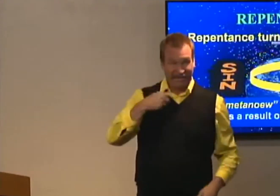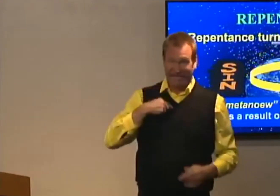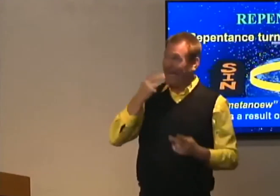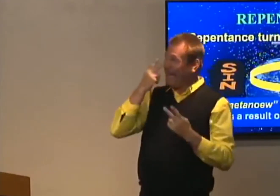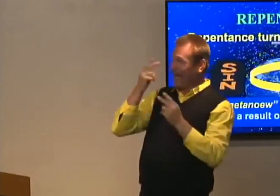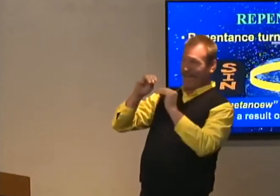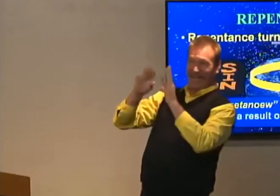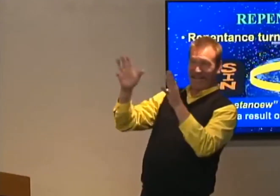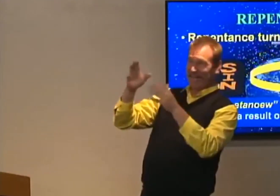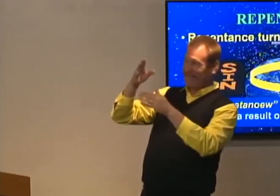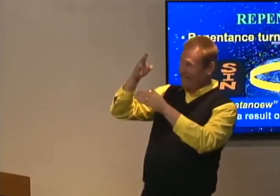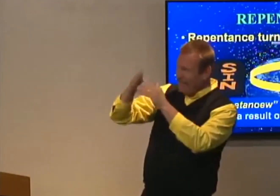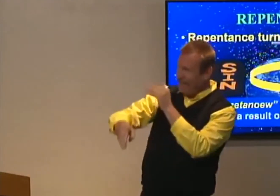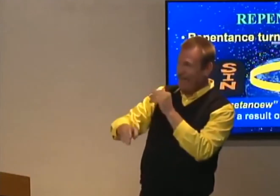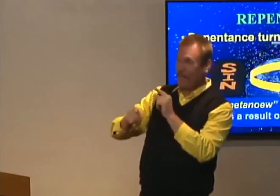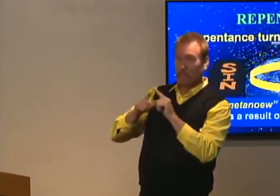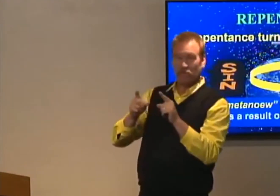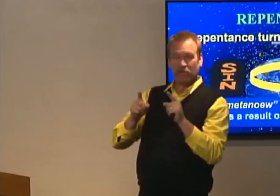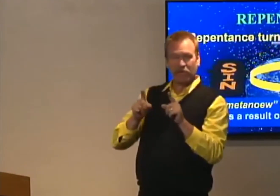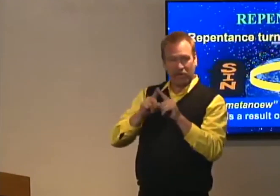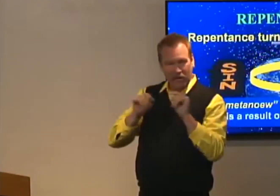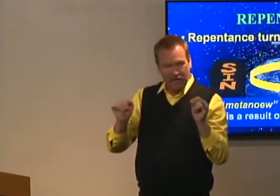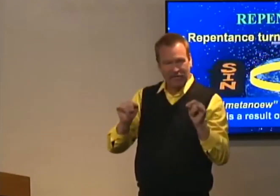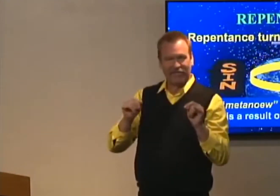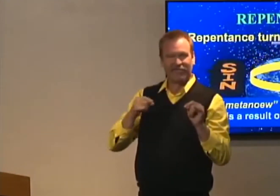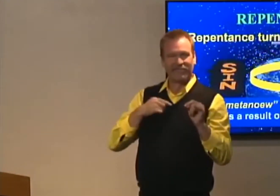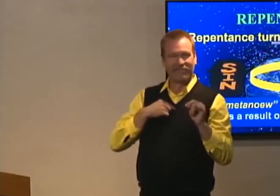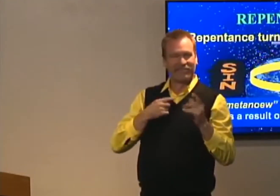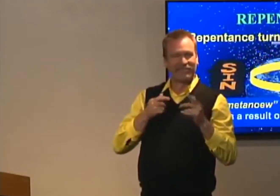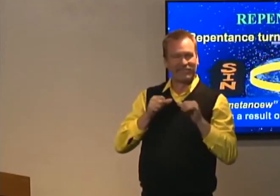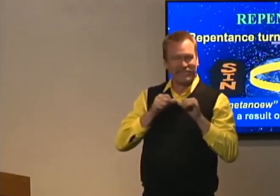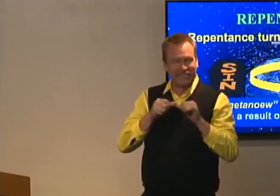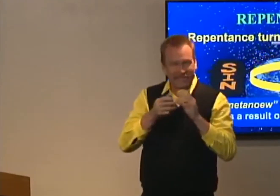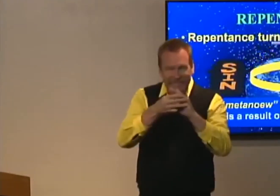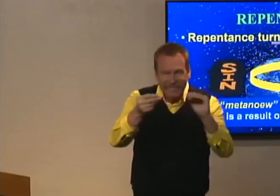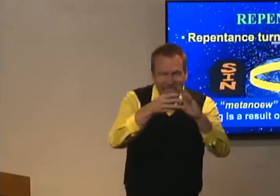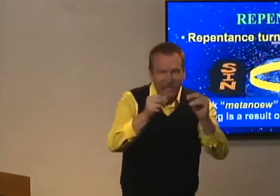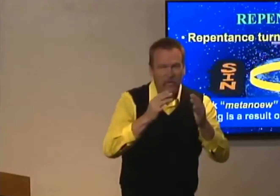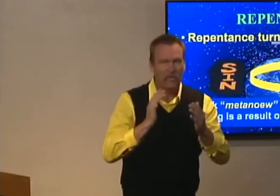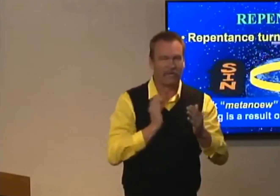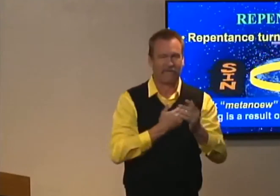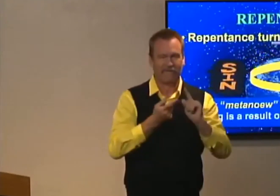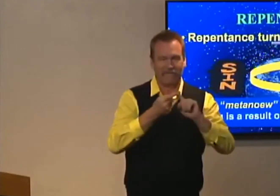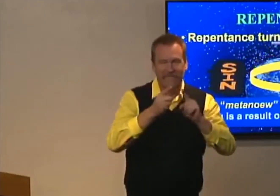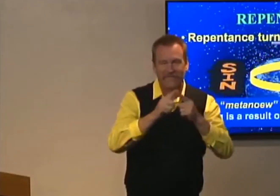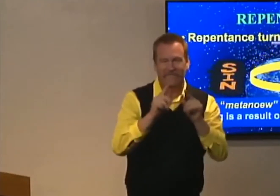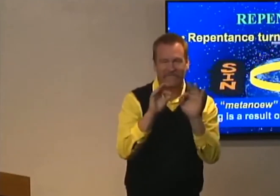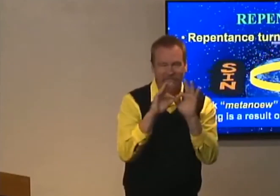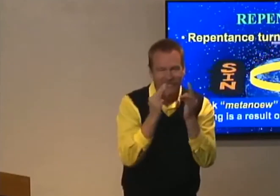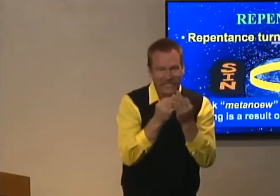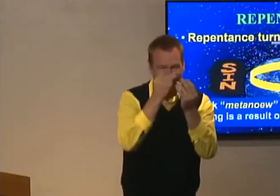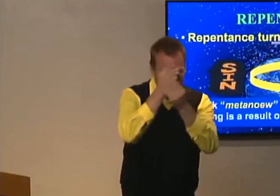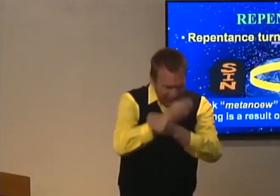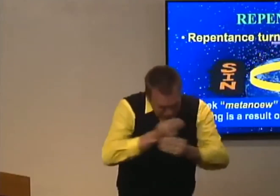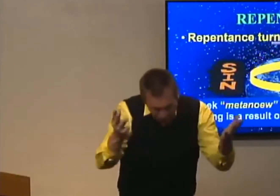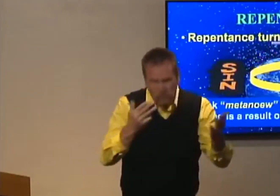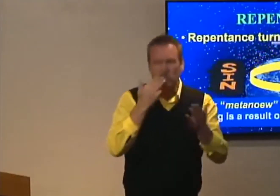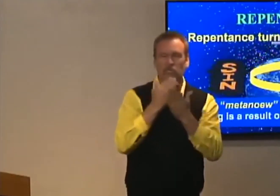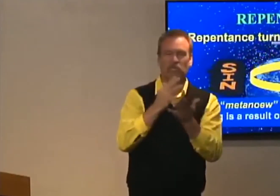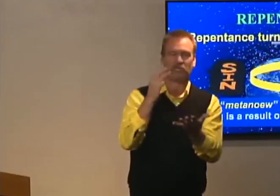Christ's coming is short. It is obvious that his time for coming is soon at hand. Our friends and